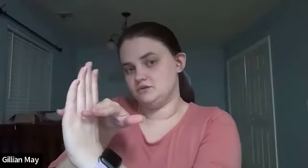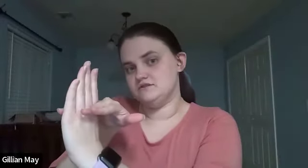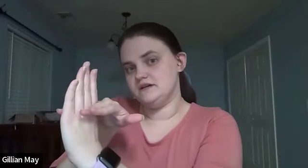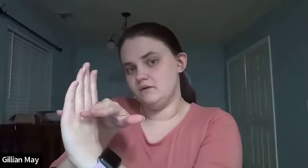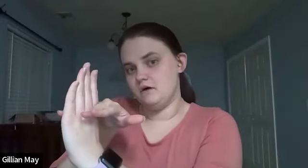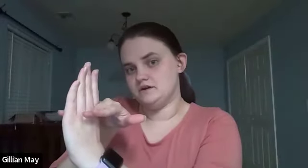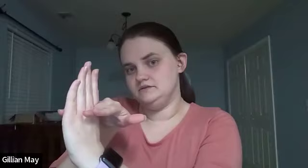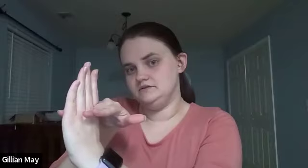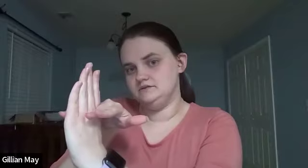dorsal fin in the water.